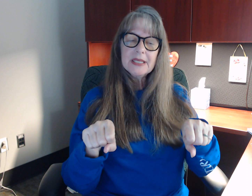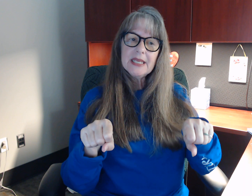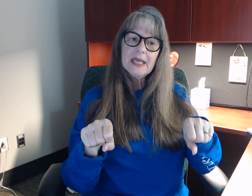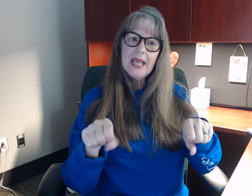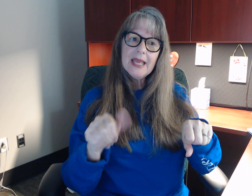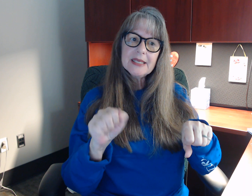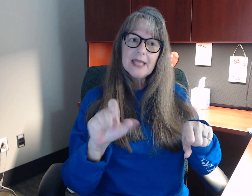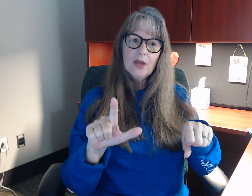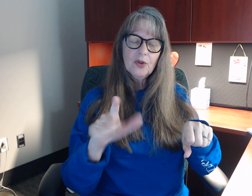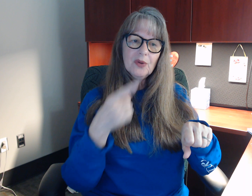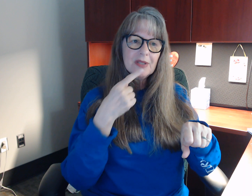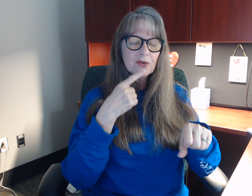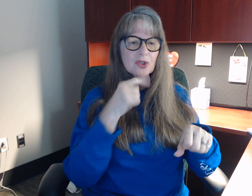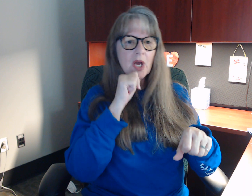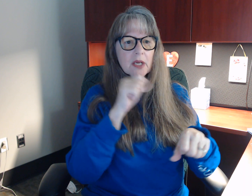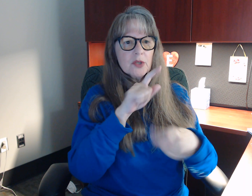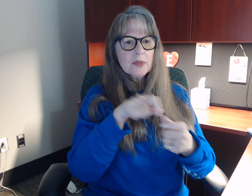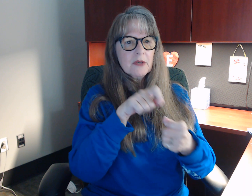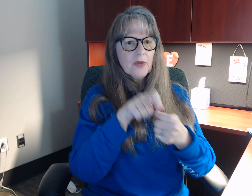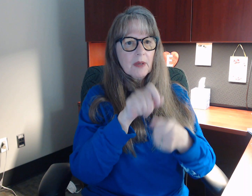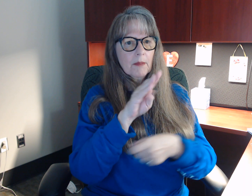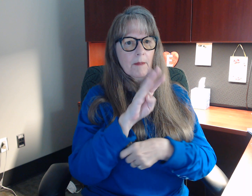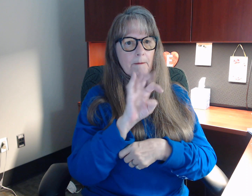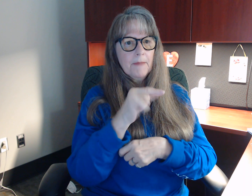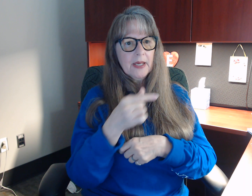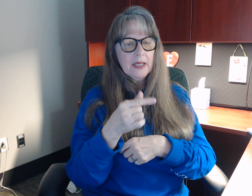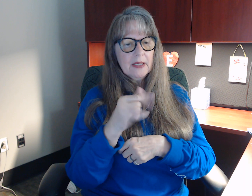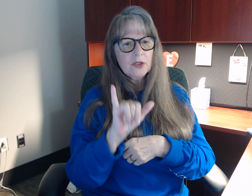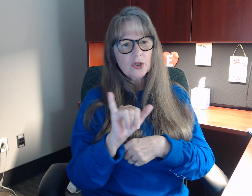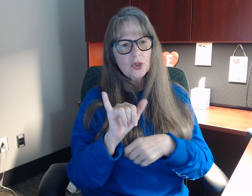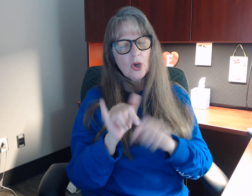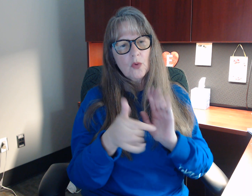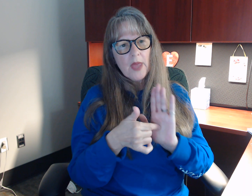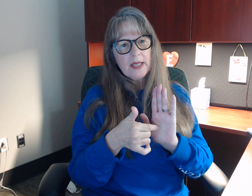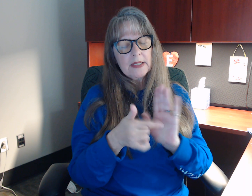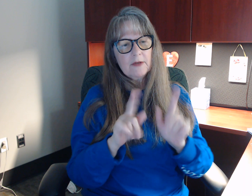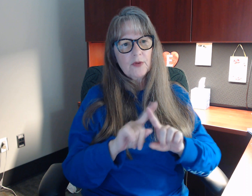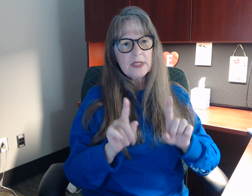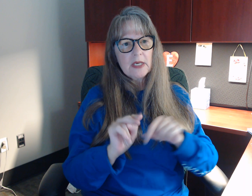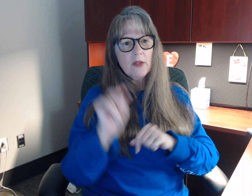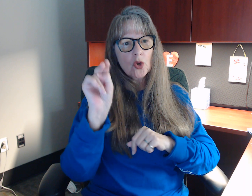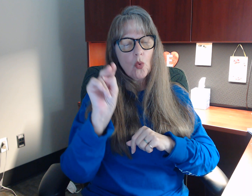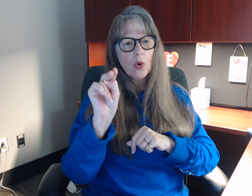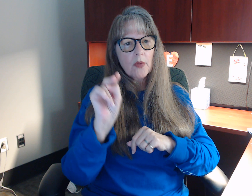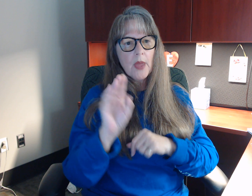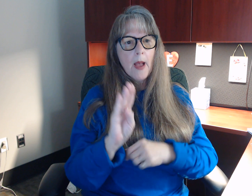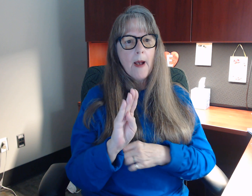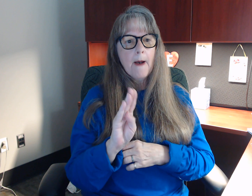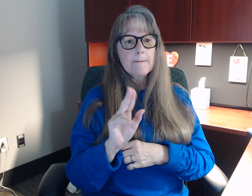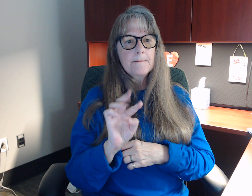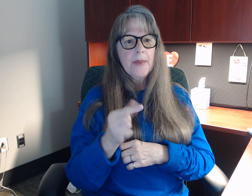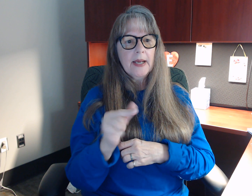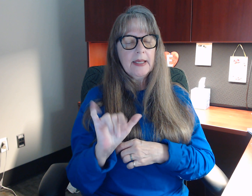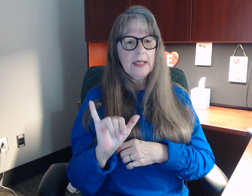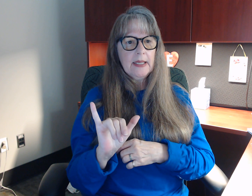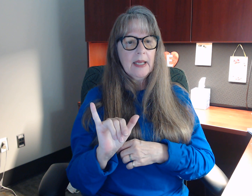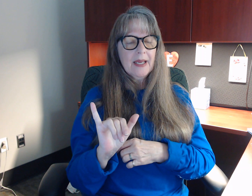in ASL, there's not a specific buggy to show that difference. And in the North, a buggy is like